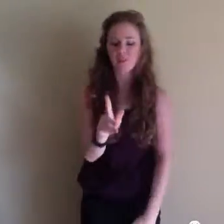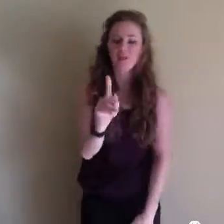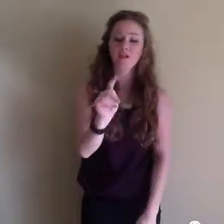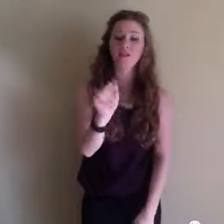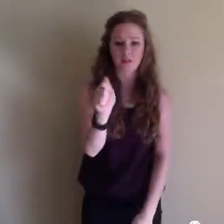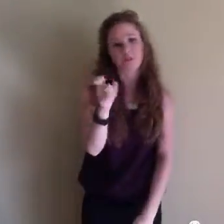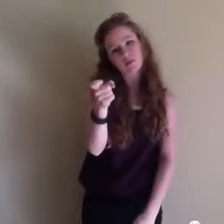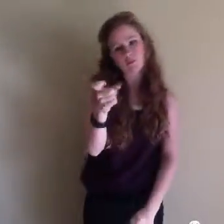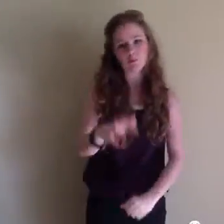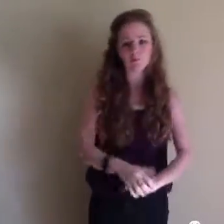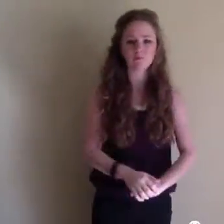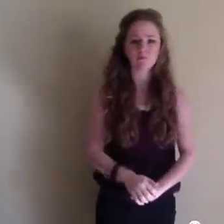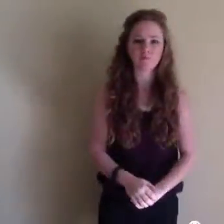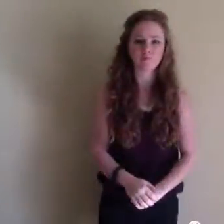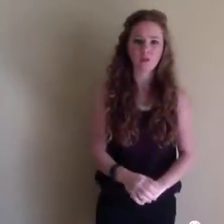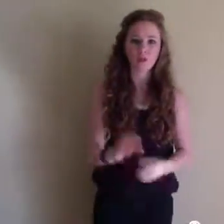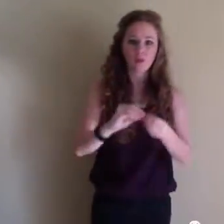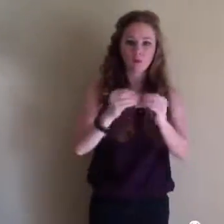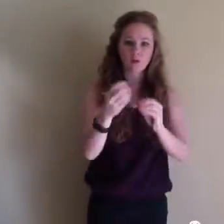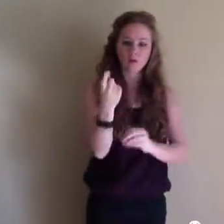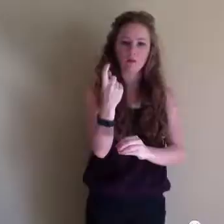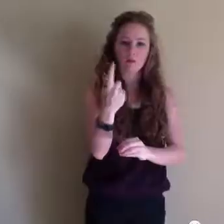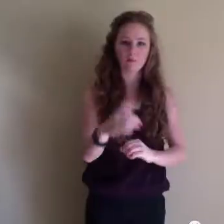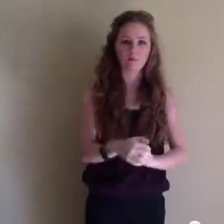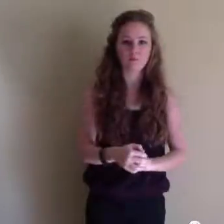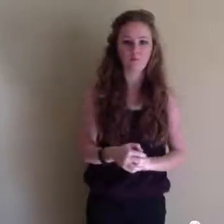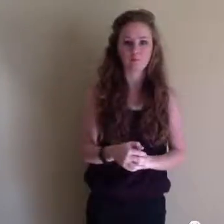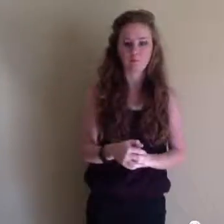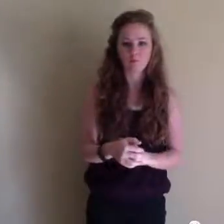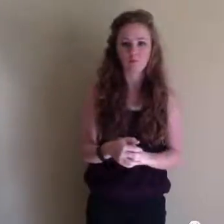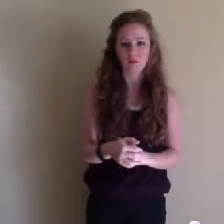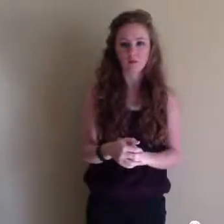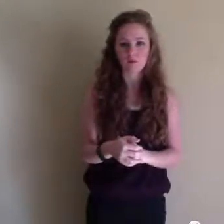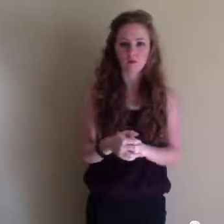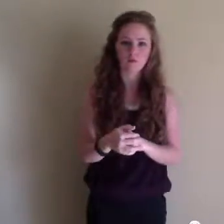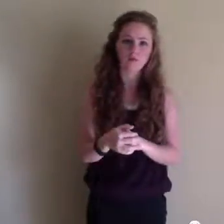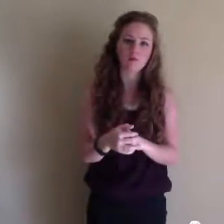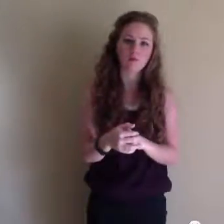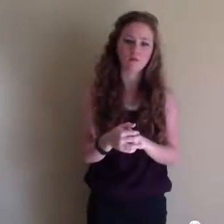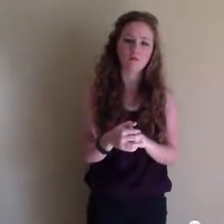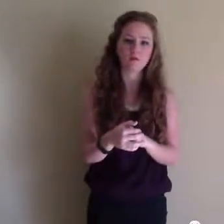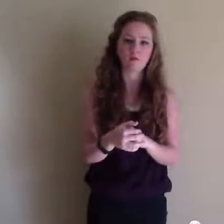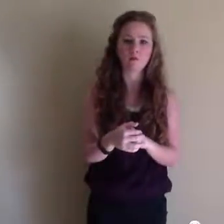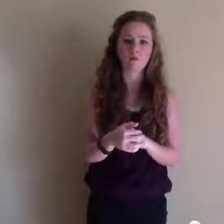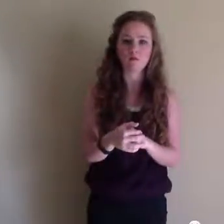So how did England control the colonies? Taxes. Number 11.